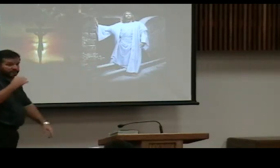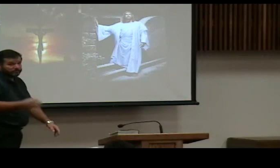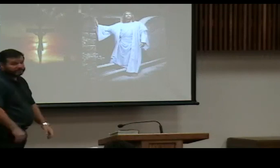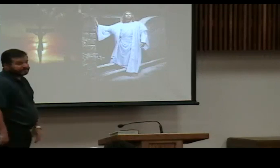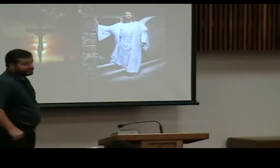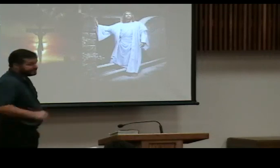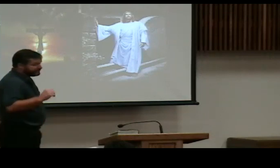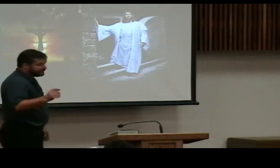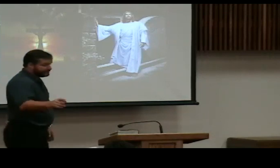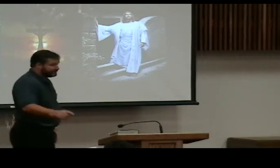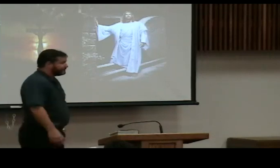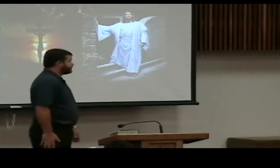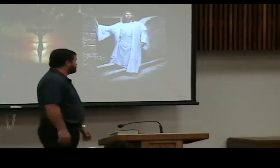Jesus is coming again.